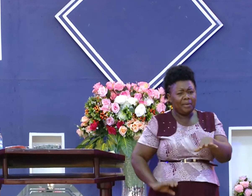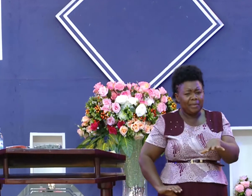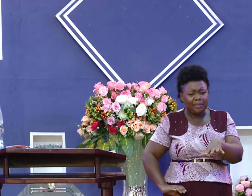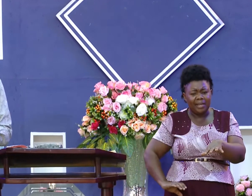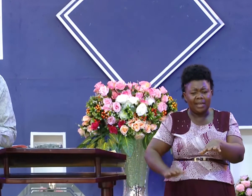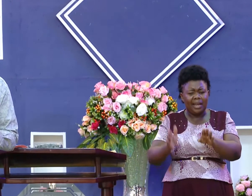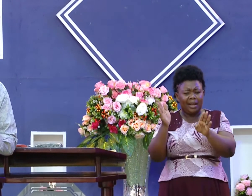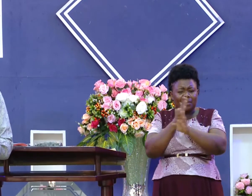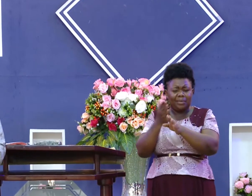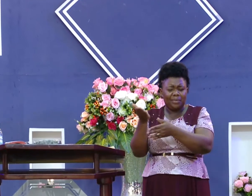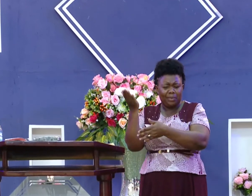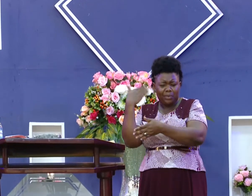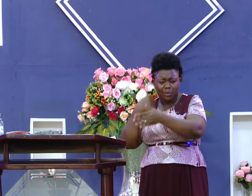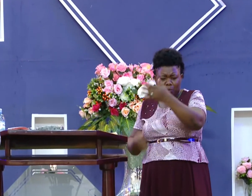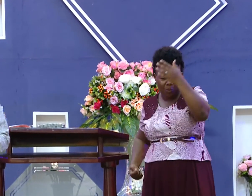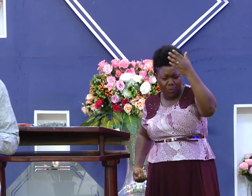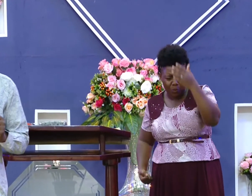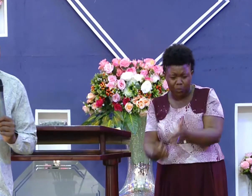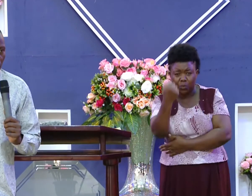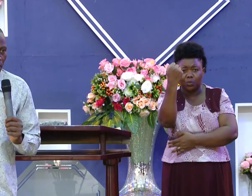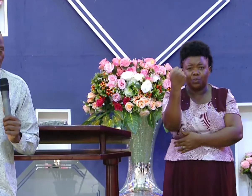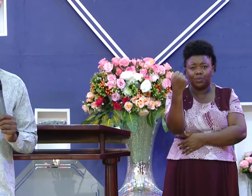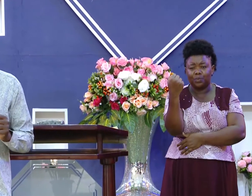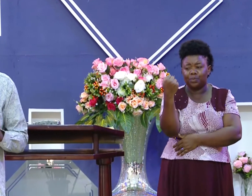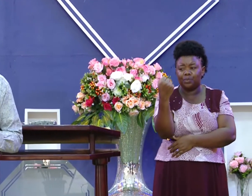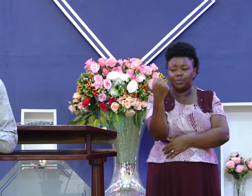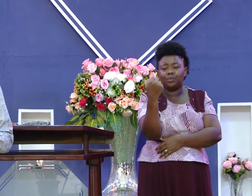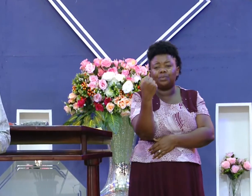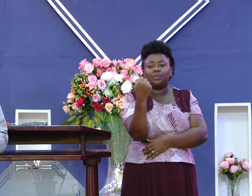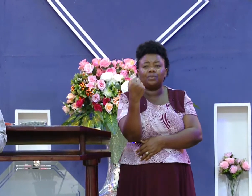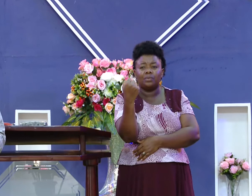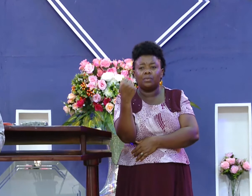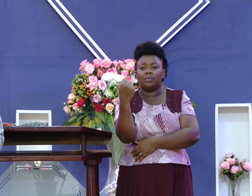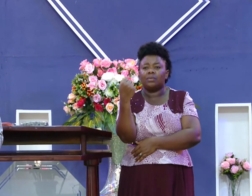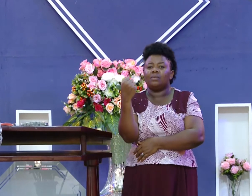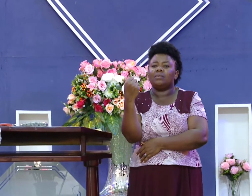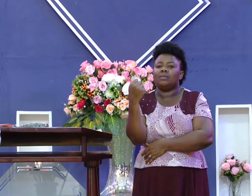it's when the character of Peter that was hidden came out.